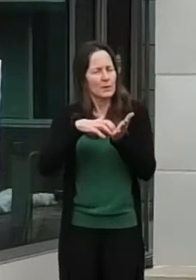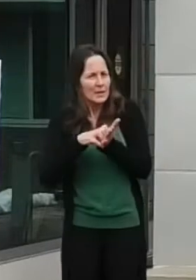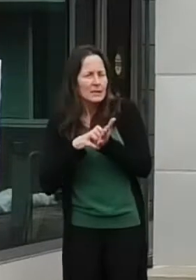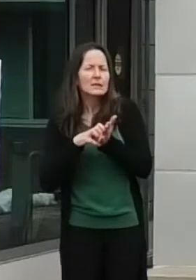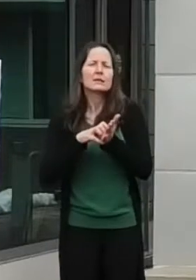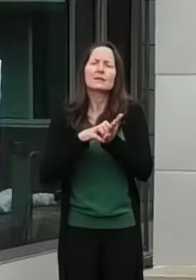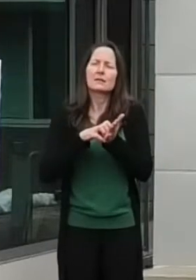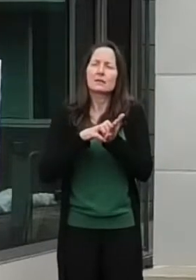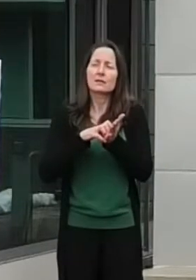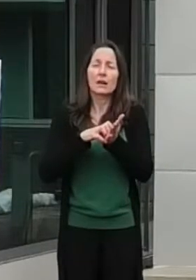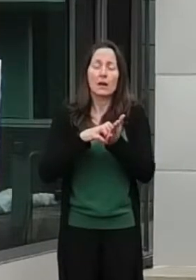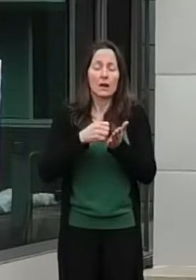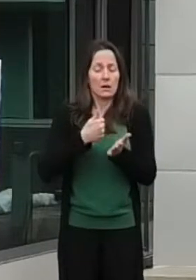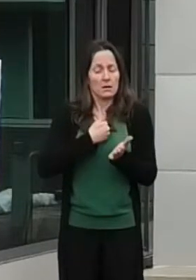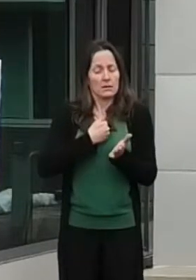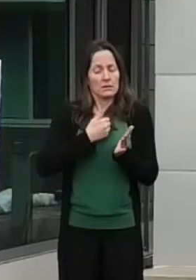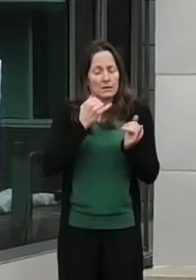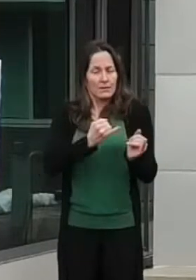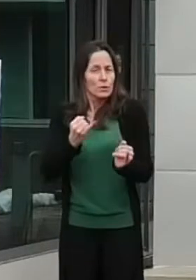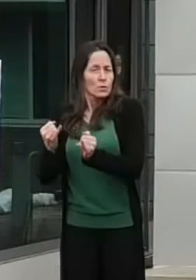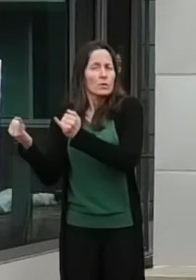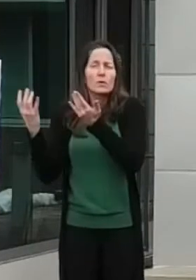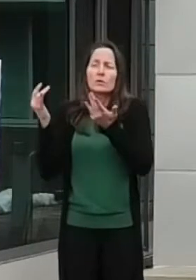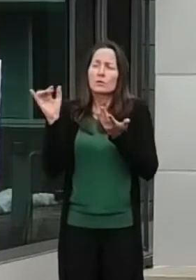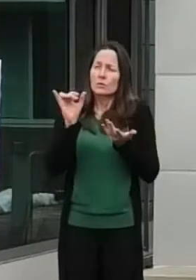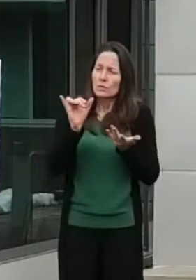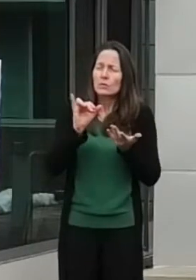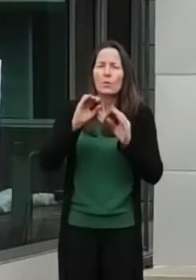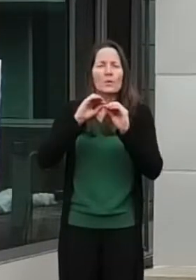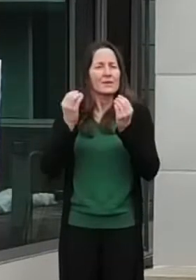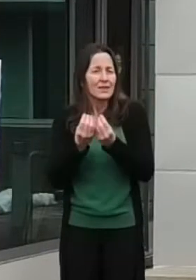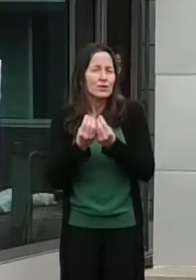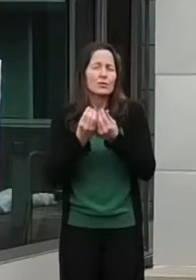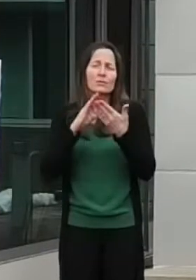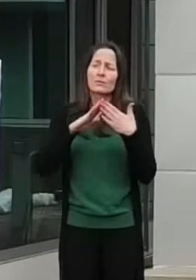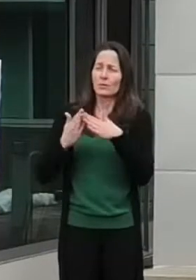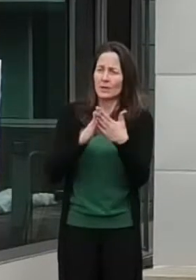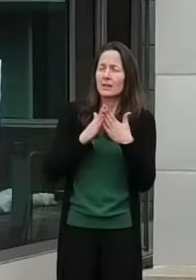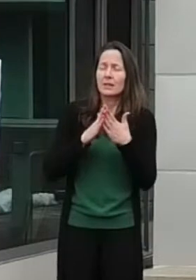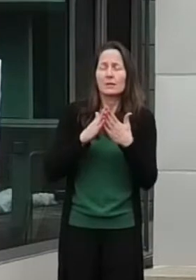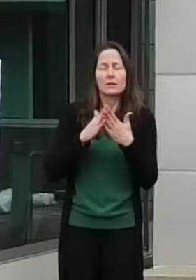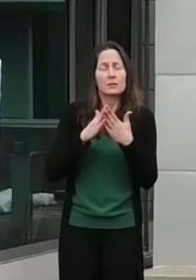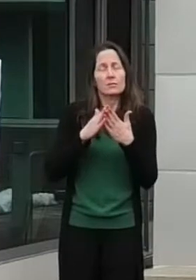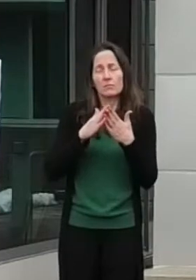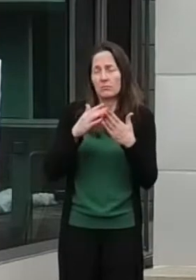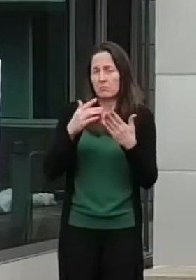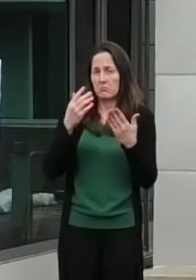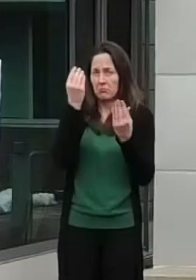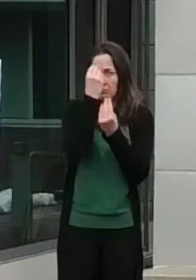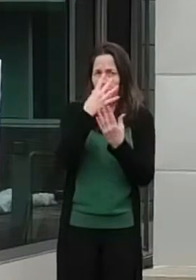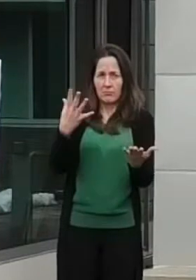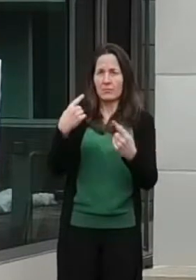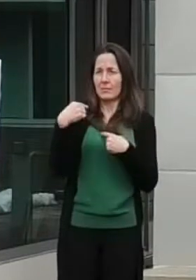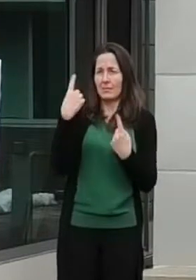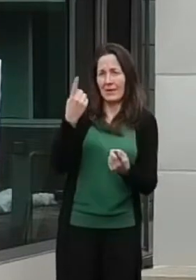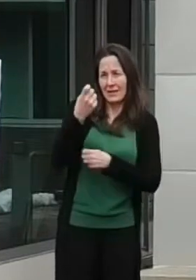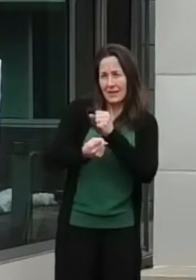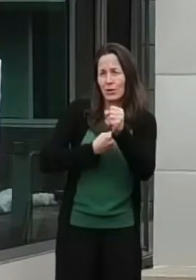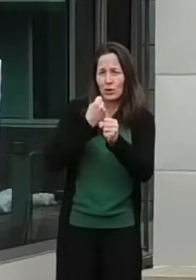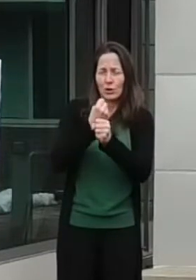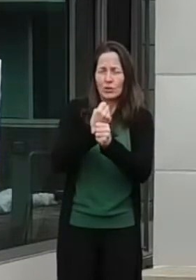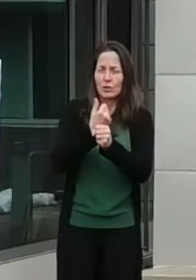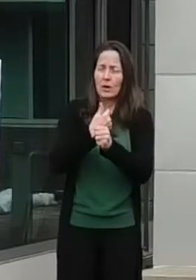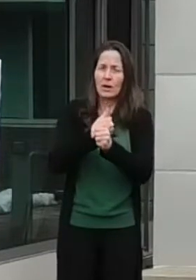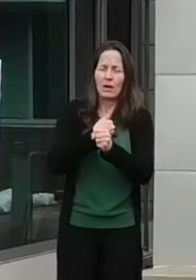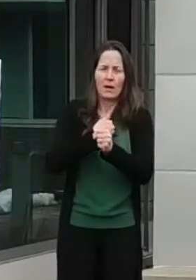as organizations, and as communities. And I'll tell you that over the last year, I have seen such